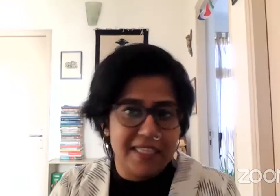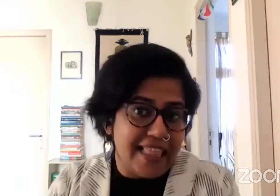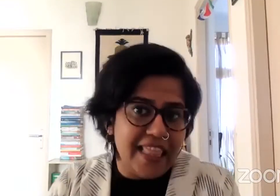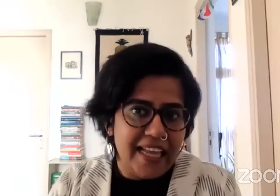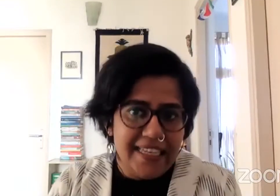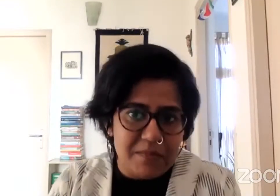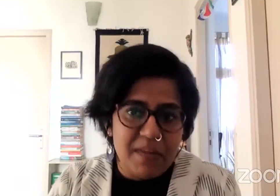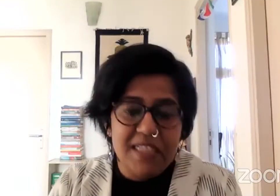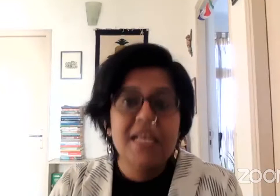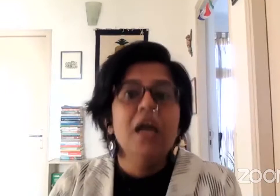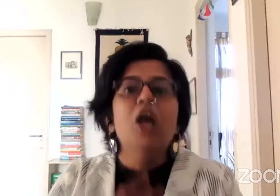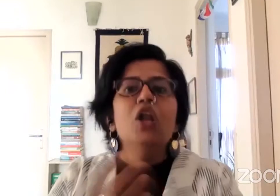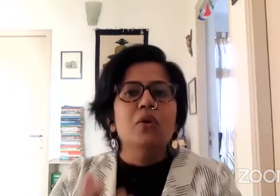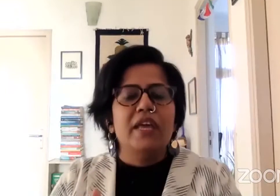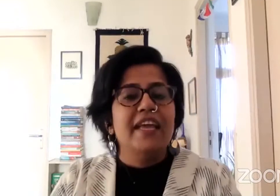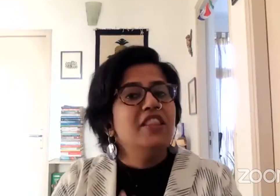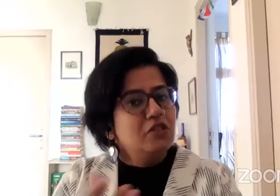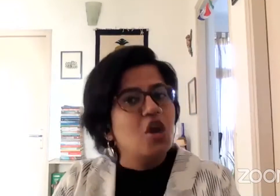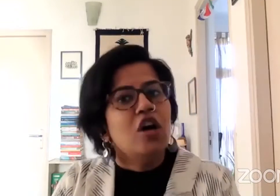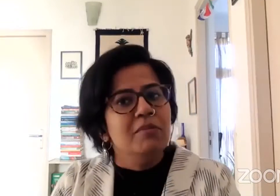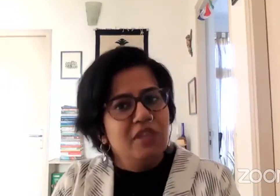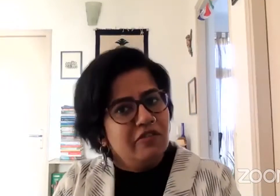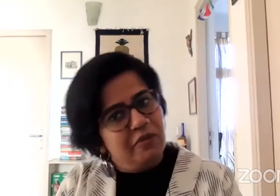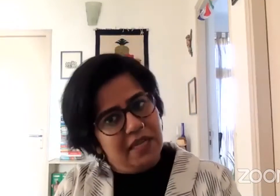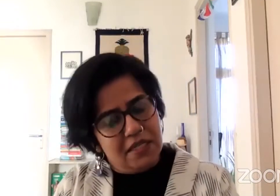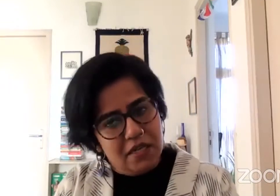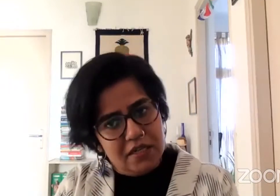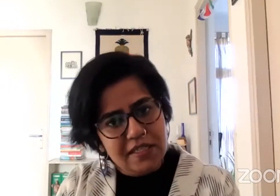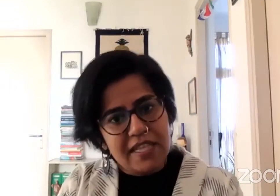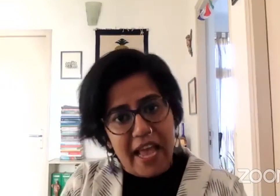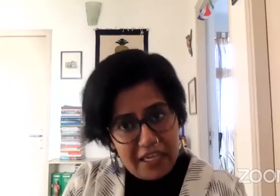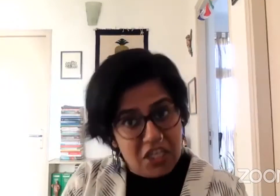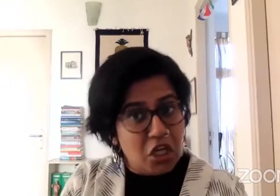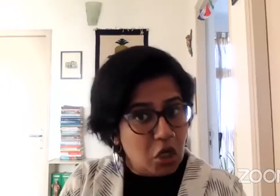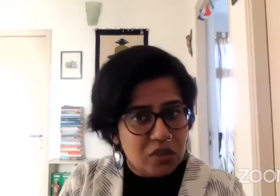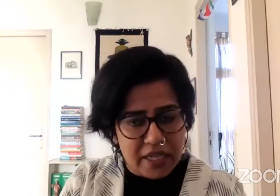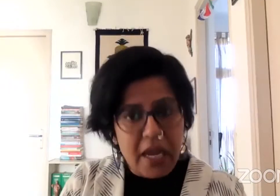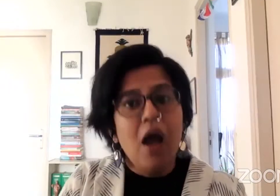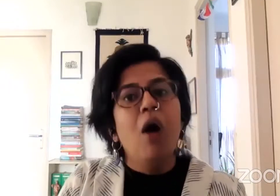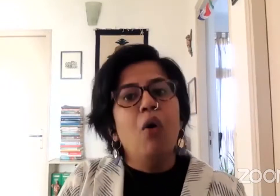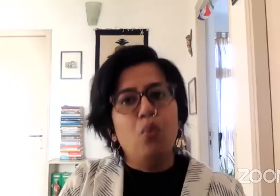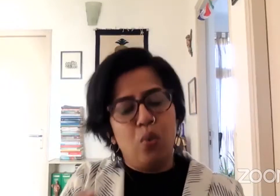dealing with it? And then it means looking at the autonomy of women and girls, and